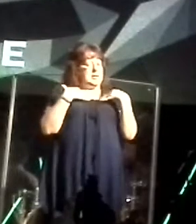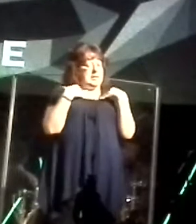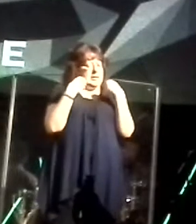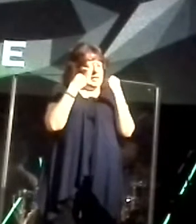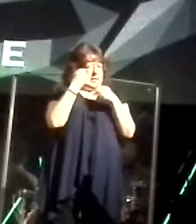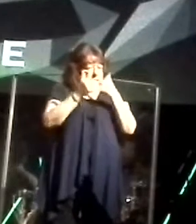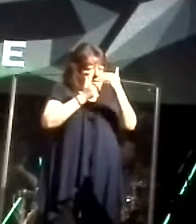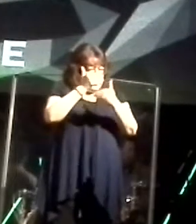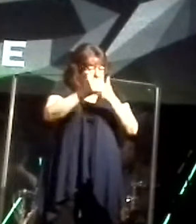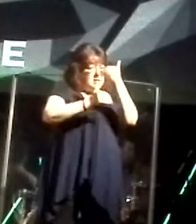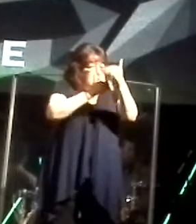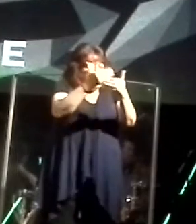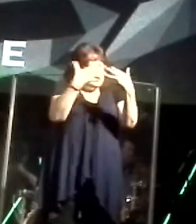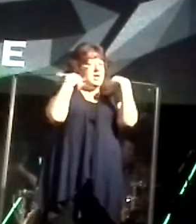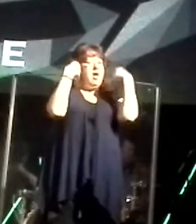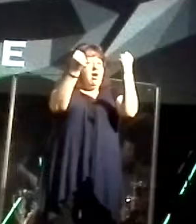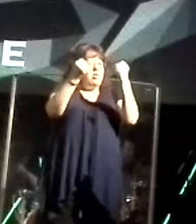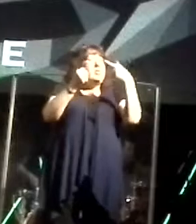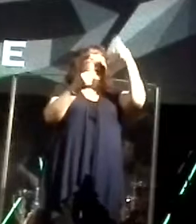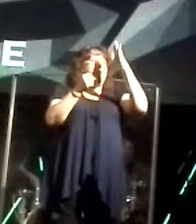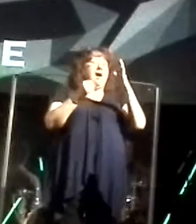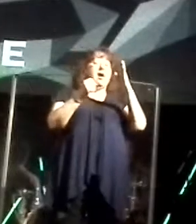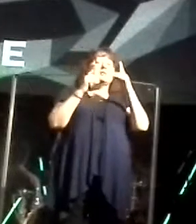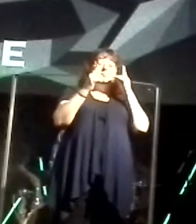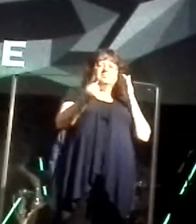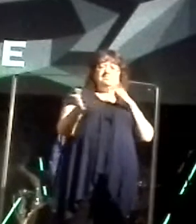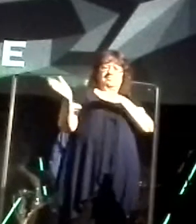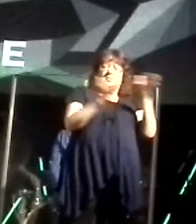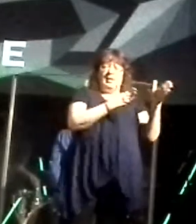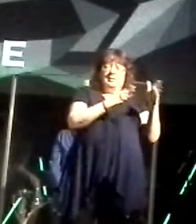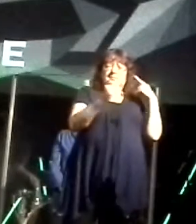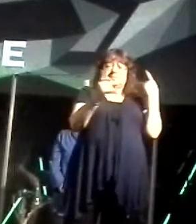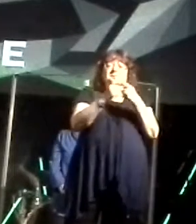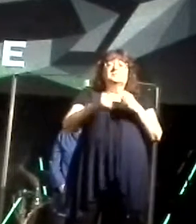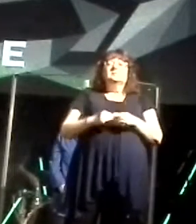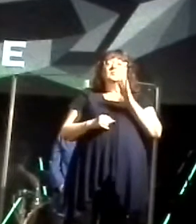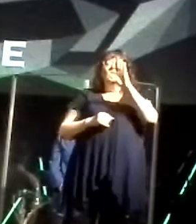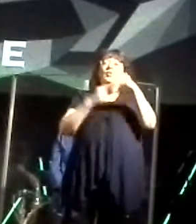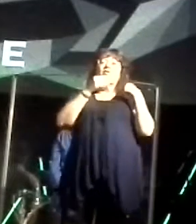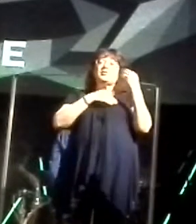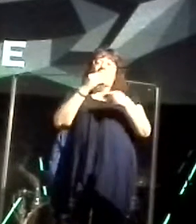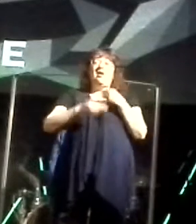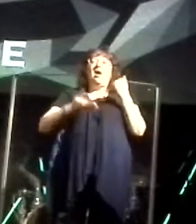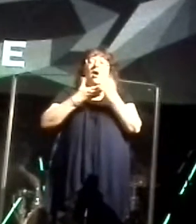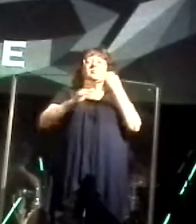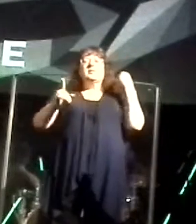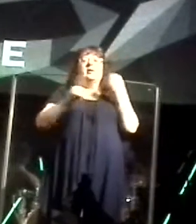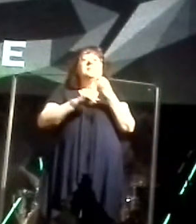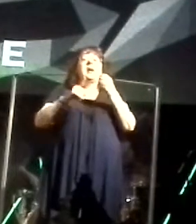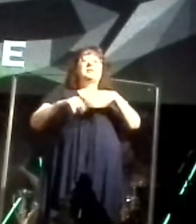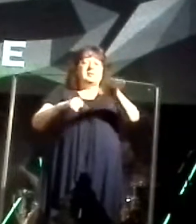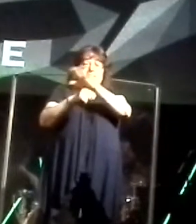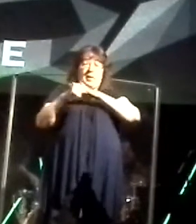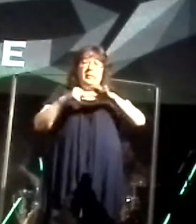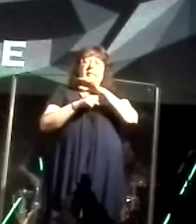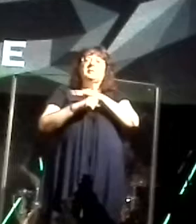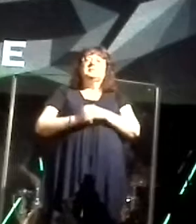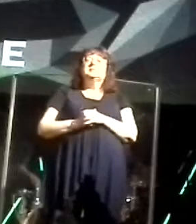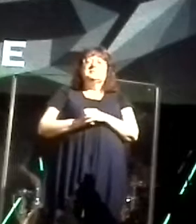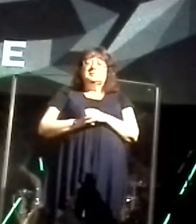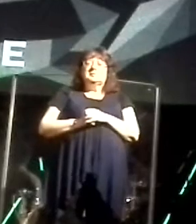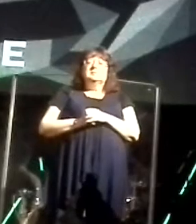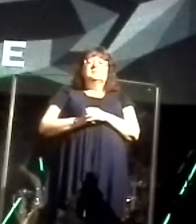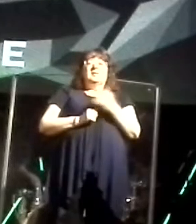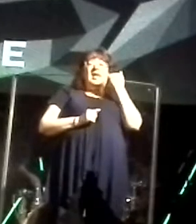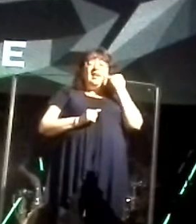heal and move toward health in the way that only God intended? Your generosity helps impact those areas.